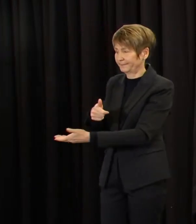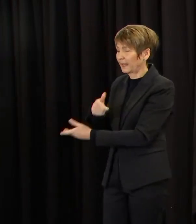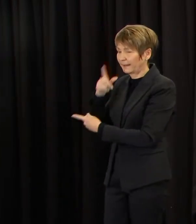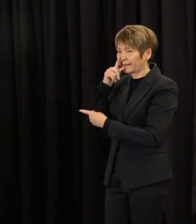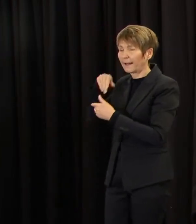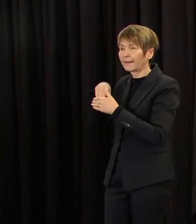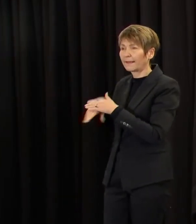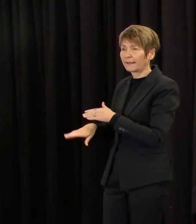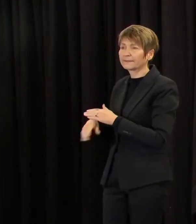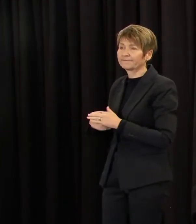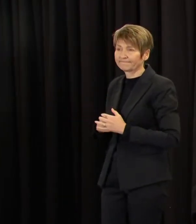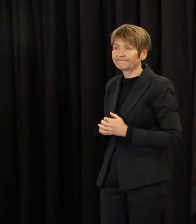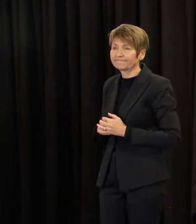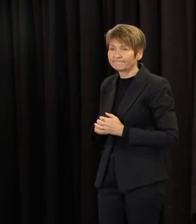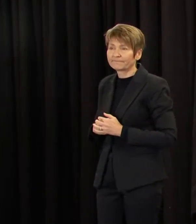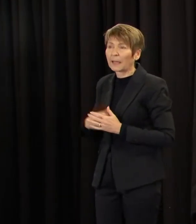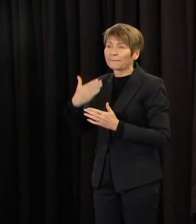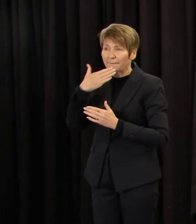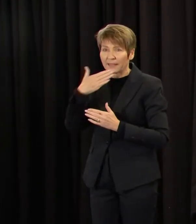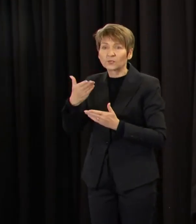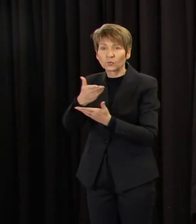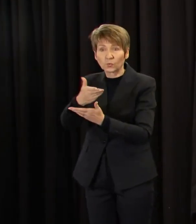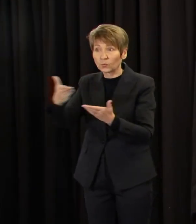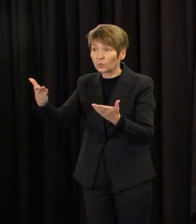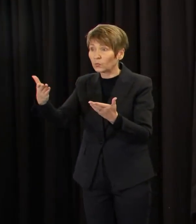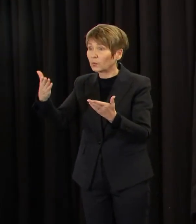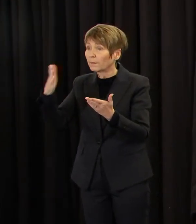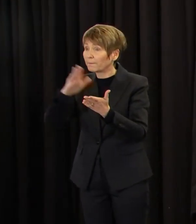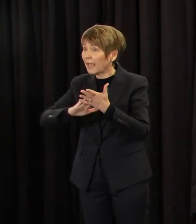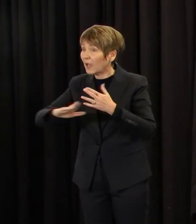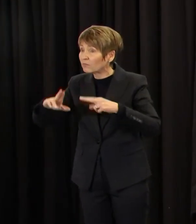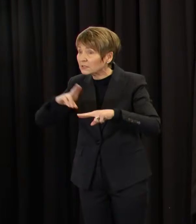are not excessively long, so we just ask parents and those